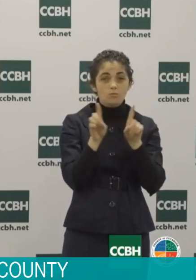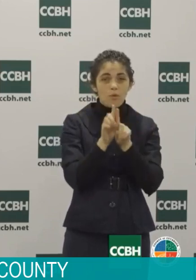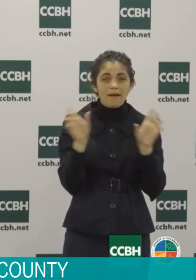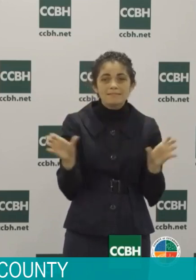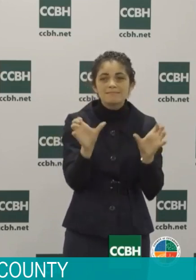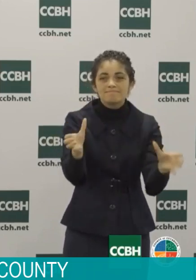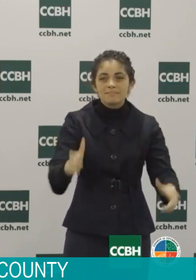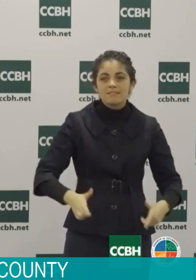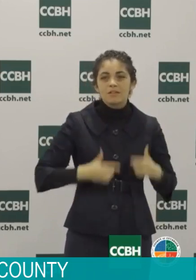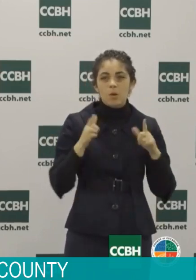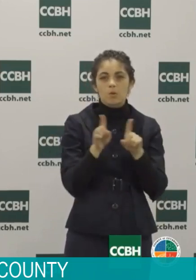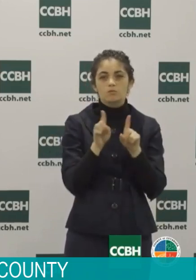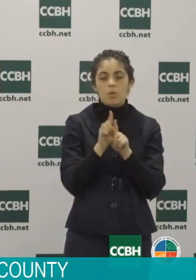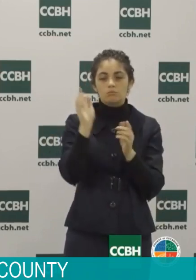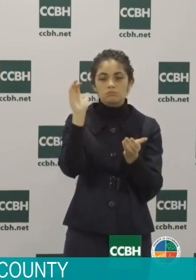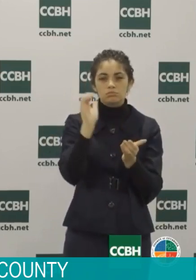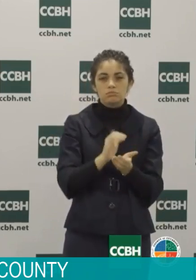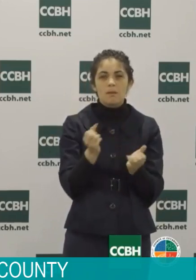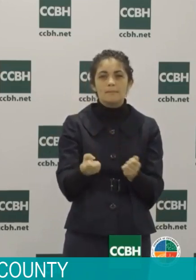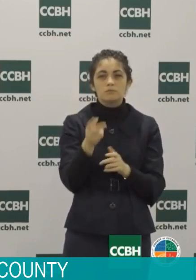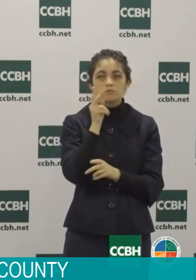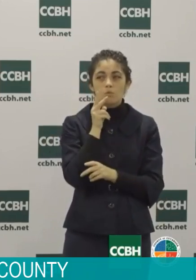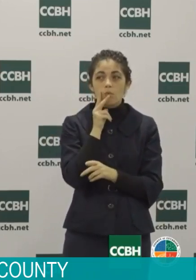reduce tobacco use.